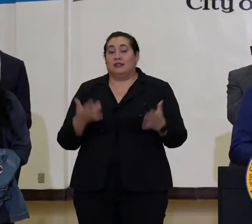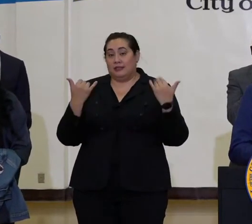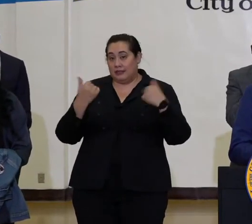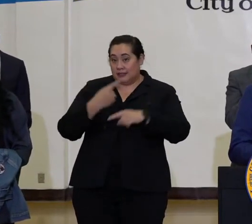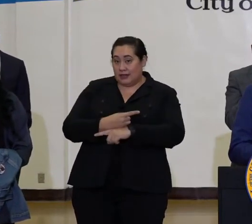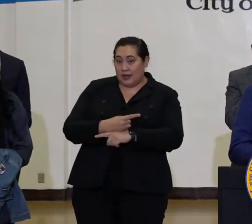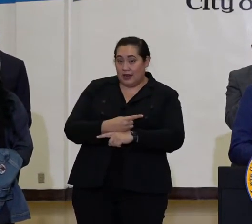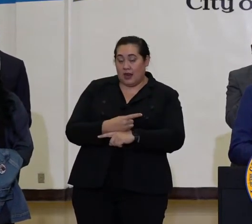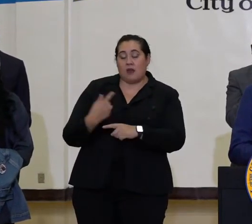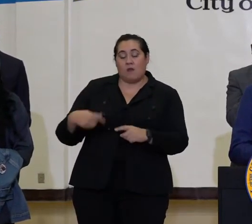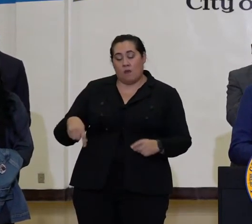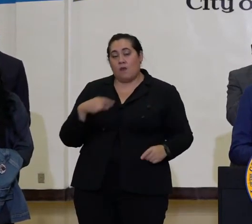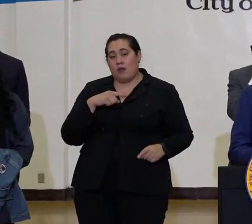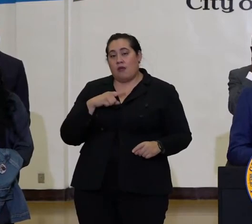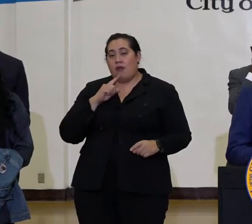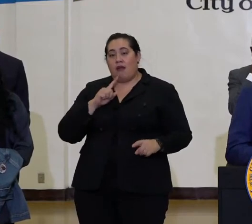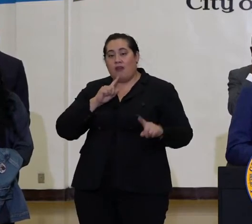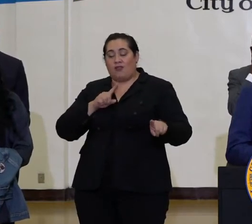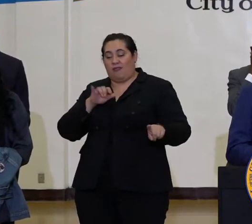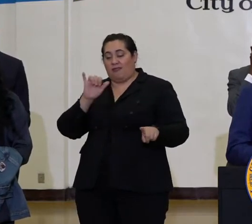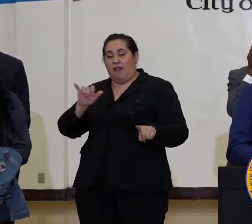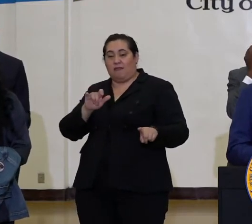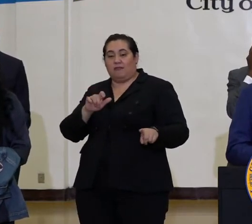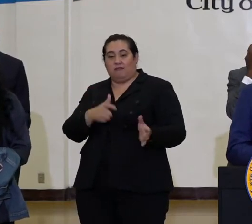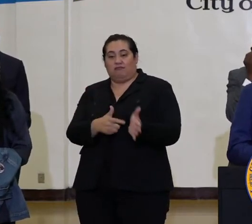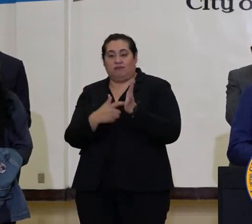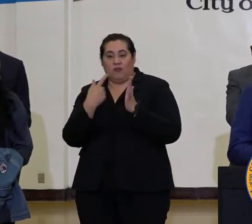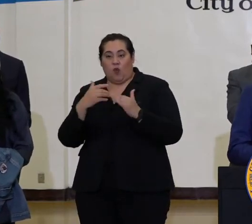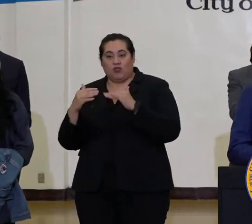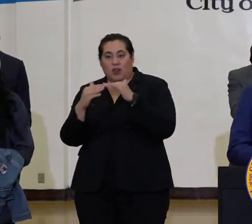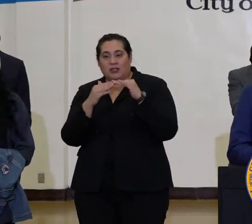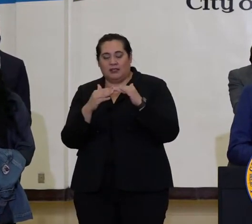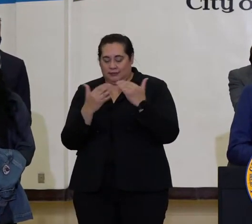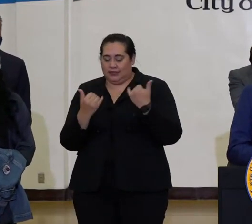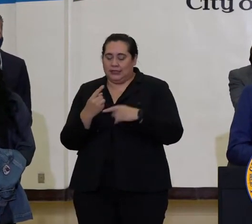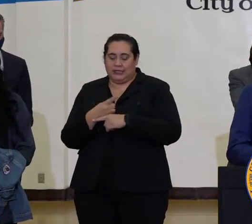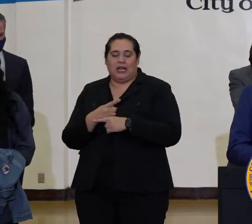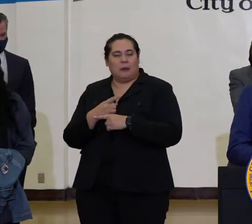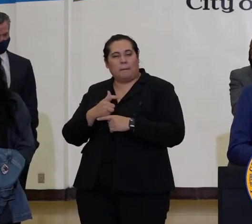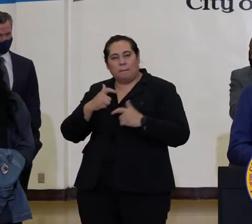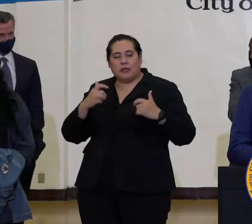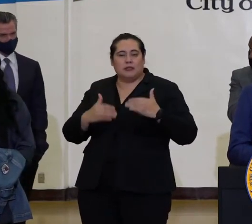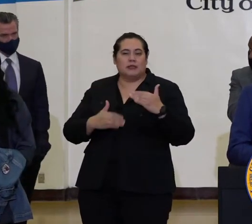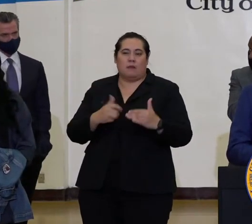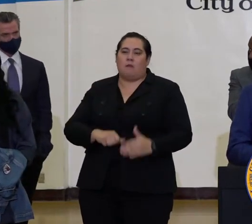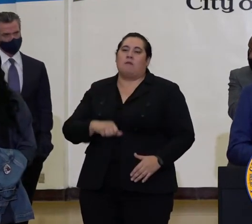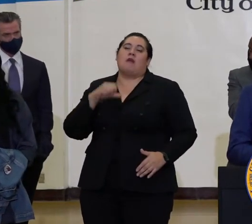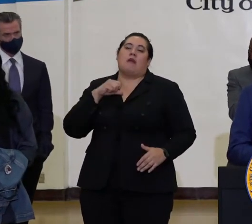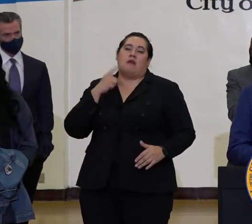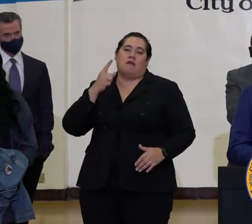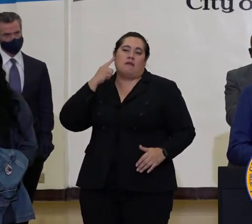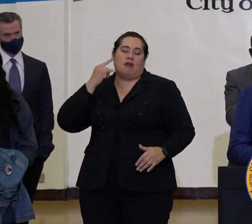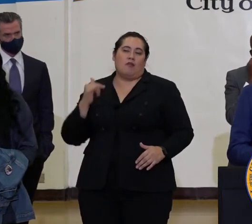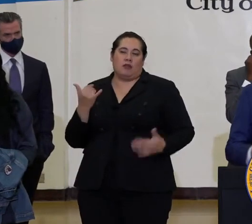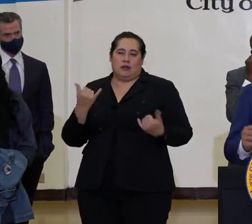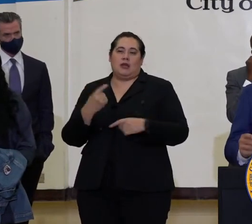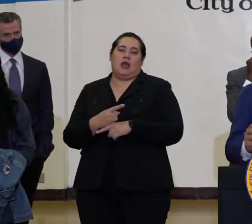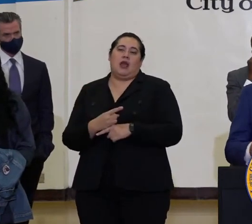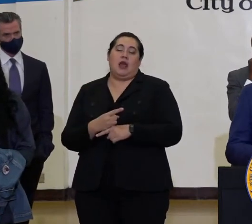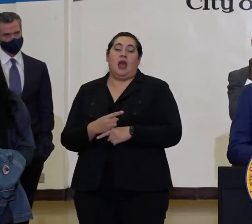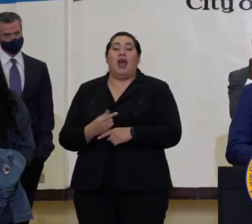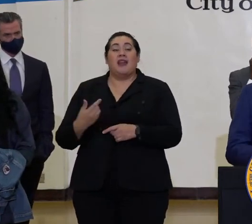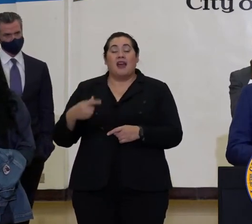today, we are answering that call for justice with these monumental steps forward. So I'm proud of California today, and